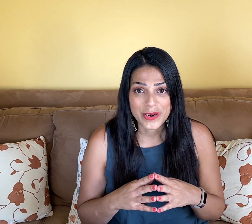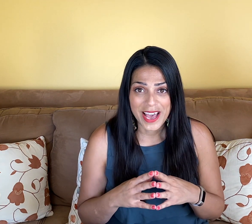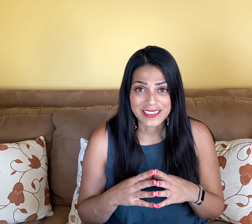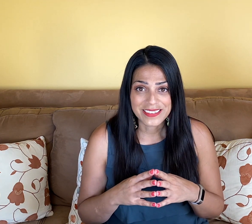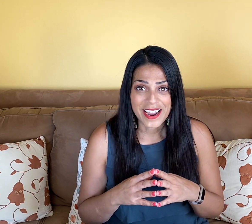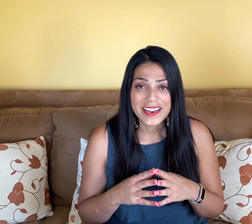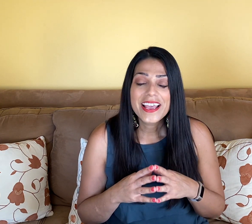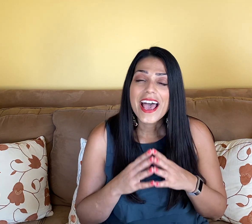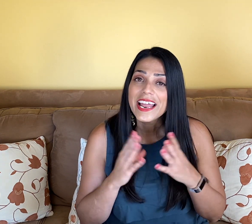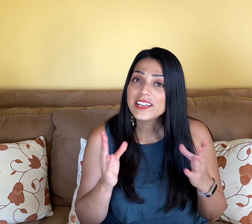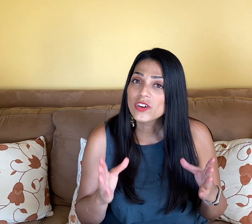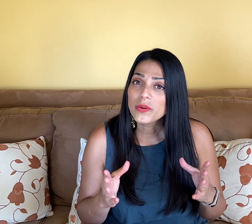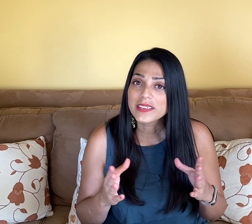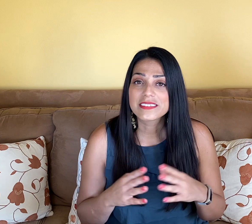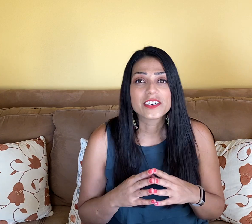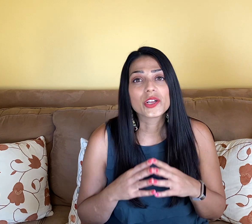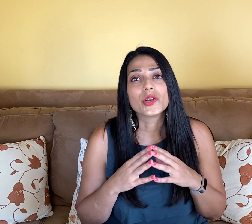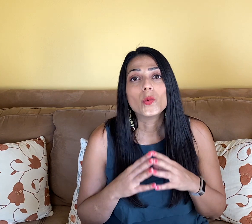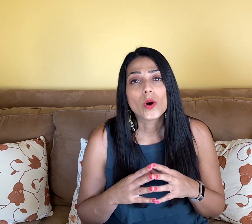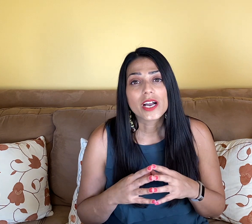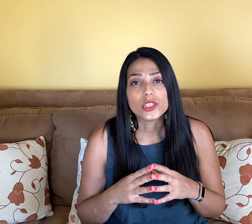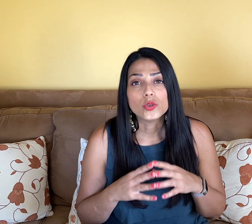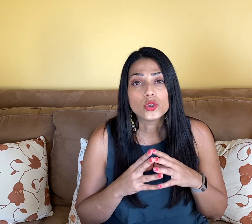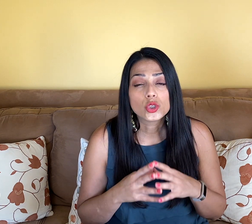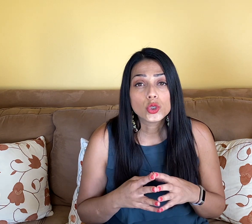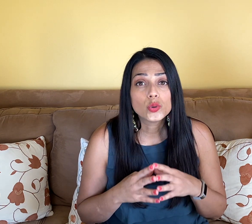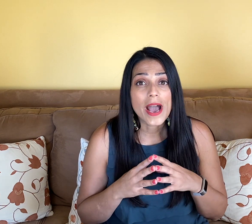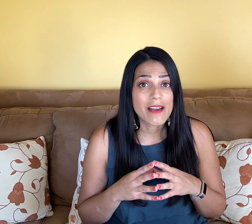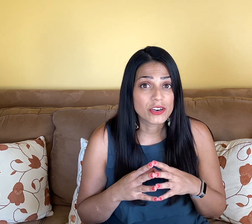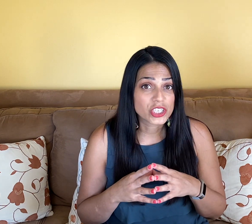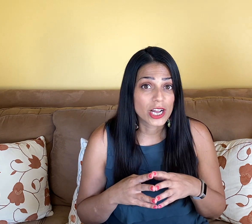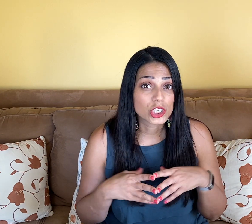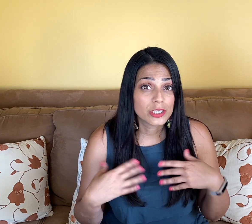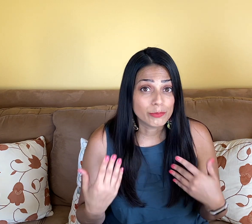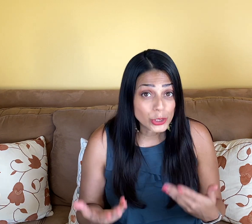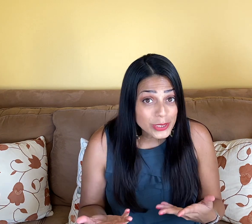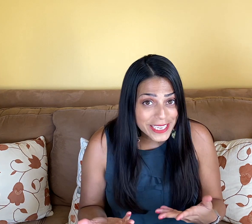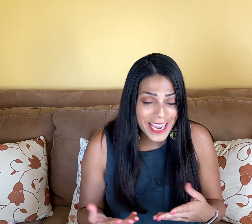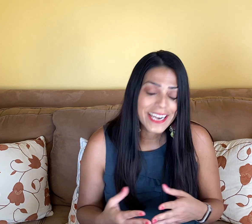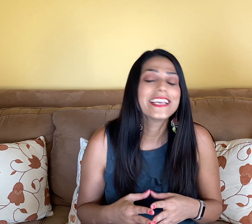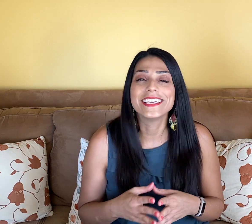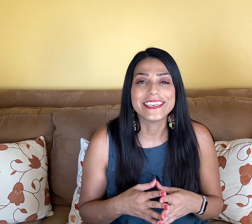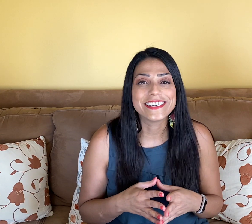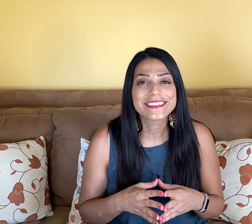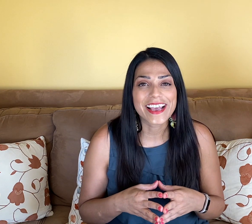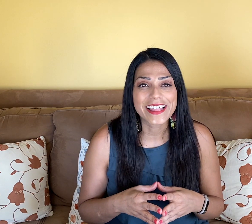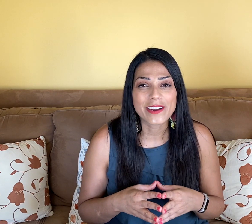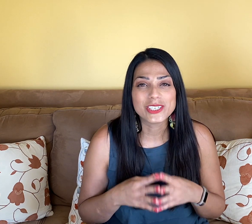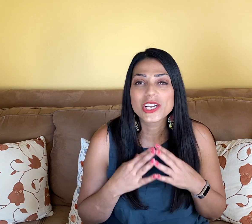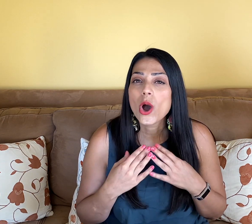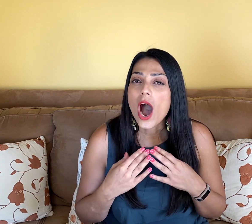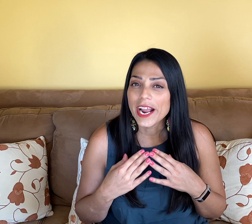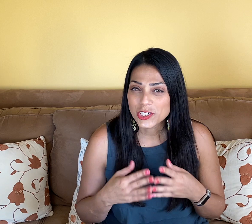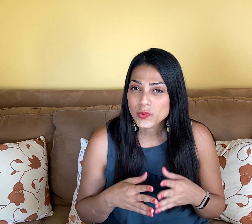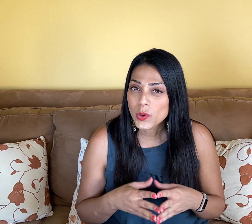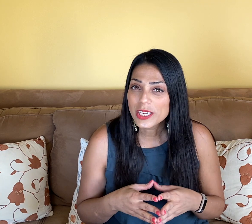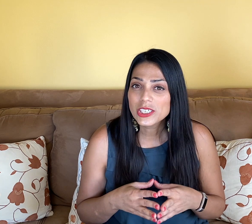how to sign. And I don't necessarily want you to have your child communicate in sign language. I just want you to